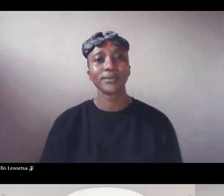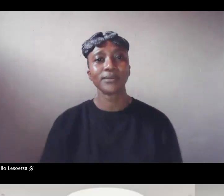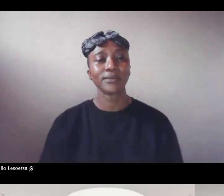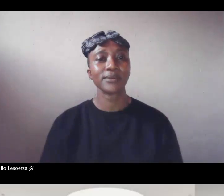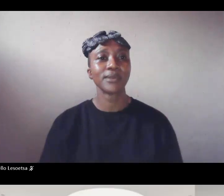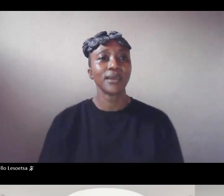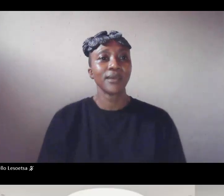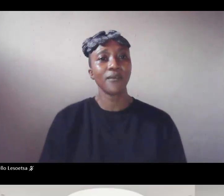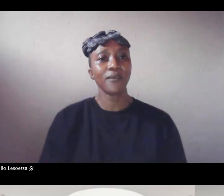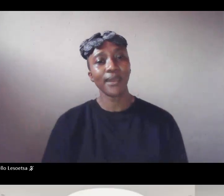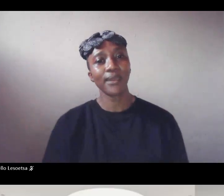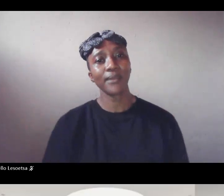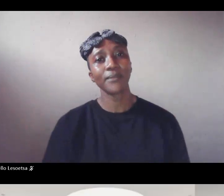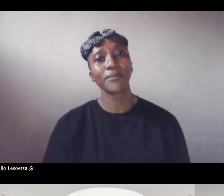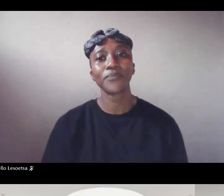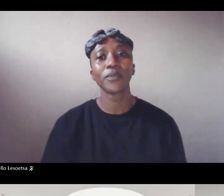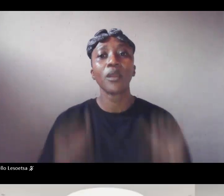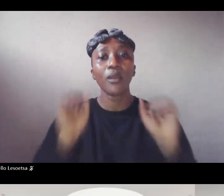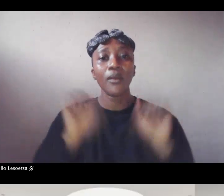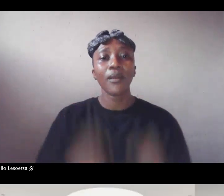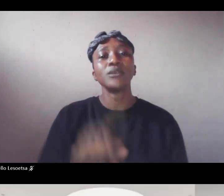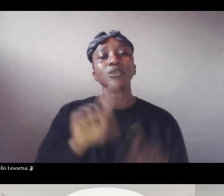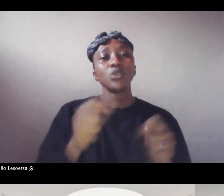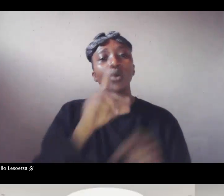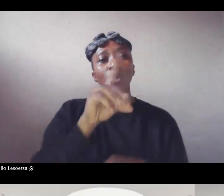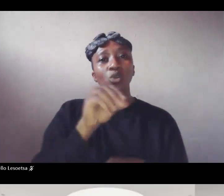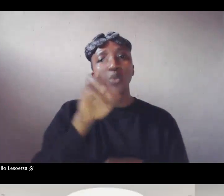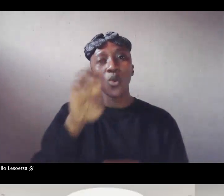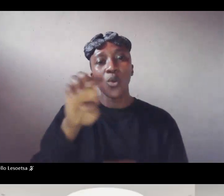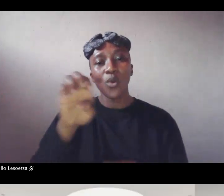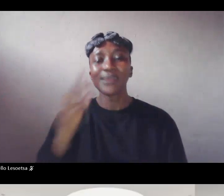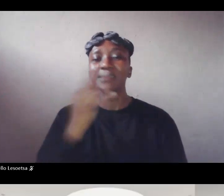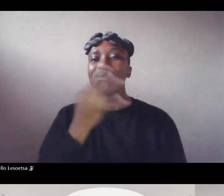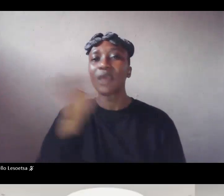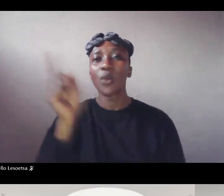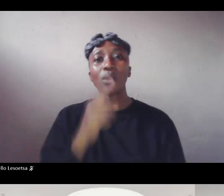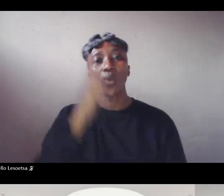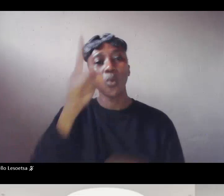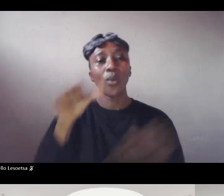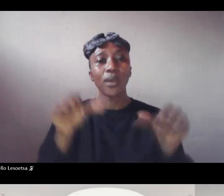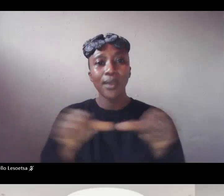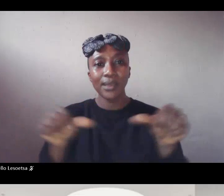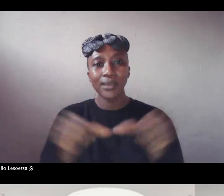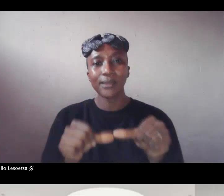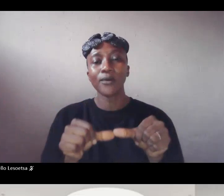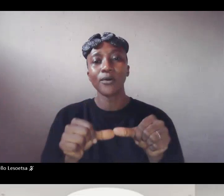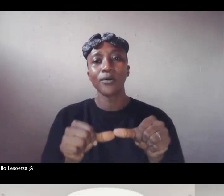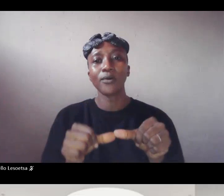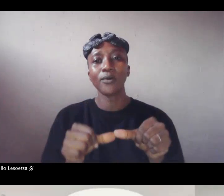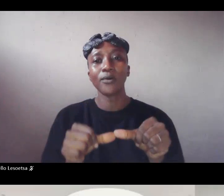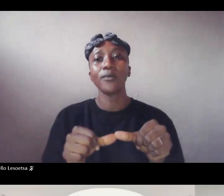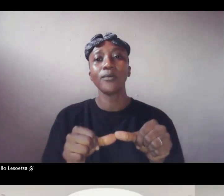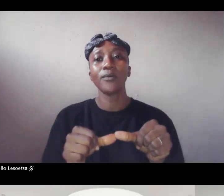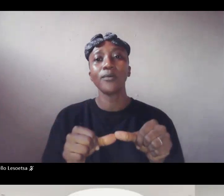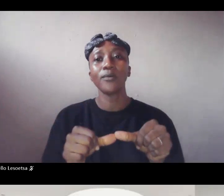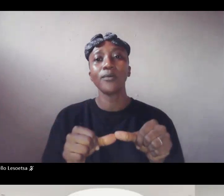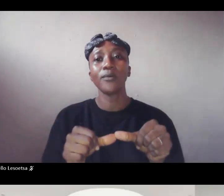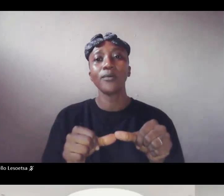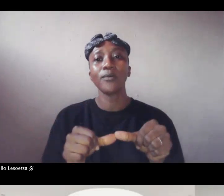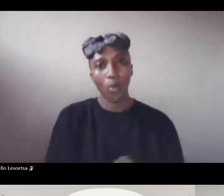Doreen. So Doreen is saying it's not a one size fits all. Doreen, if I'm right, it's not a one size fits all. That's